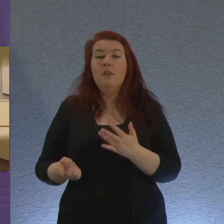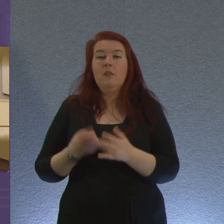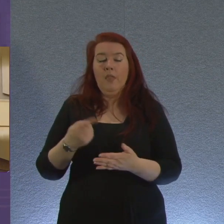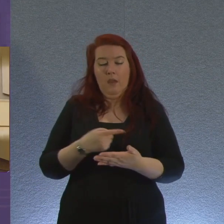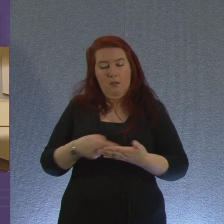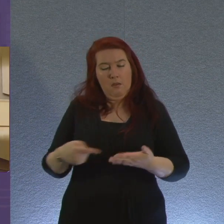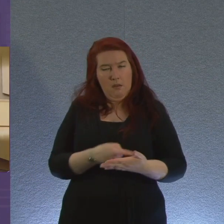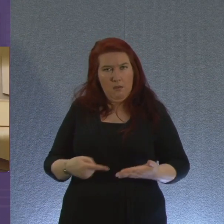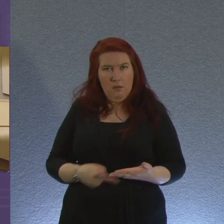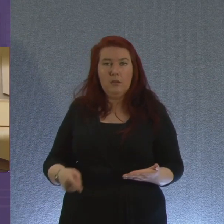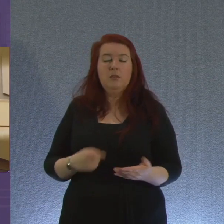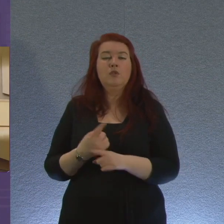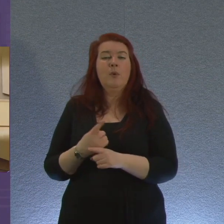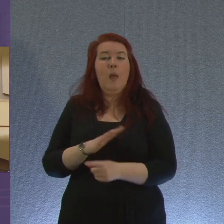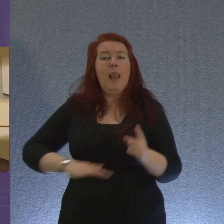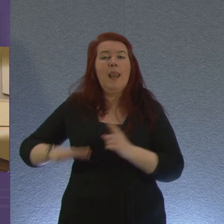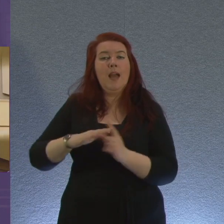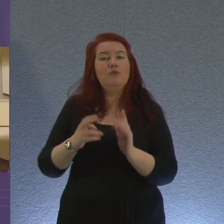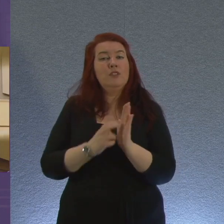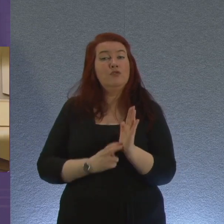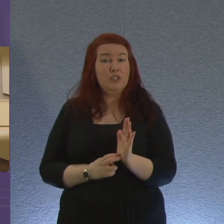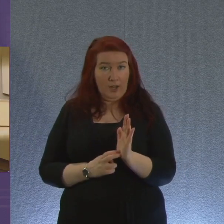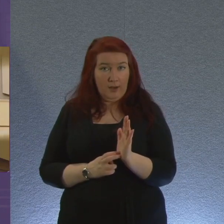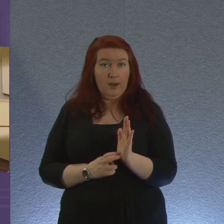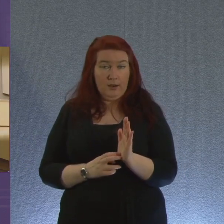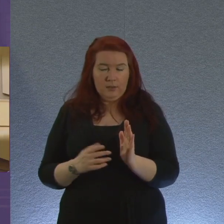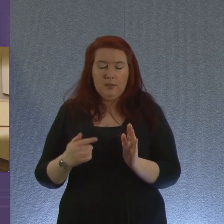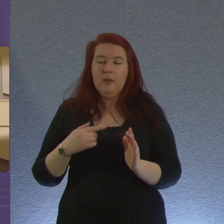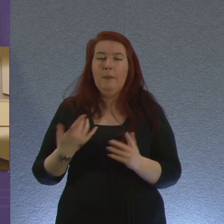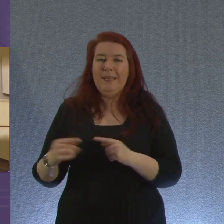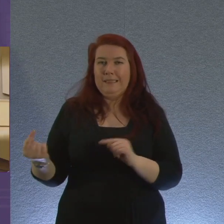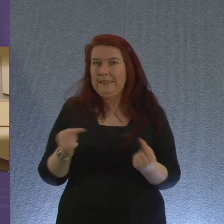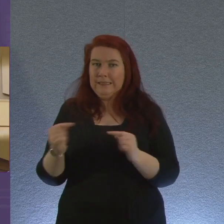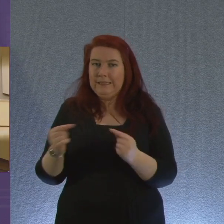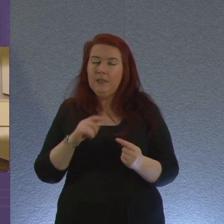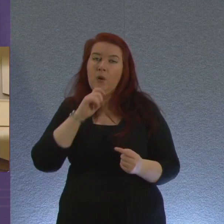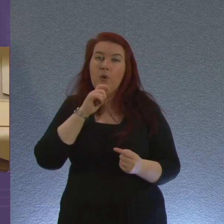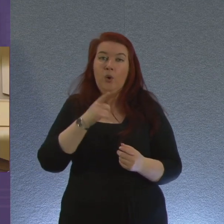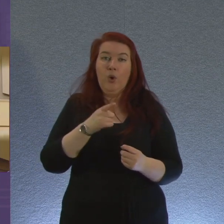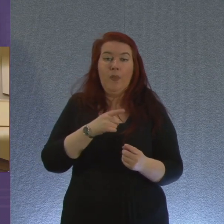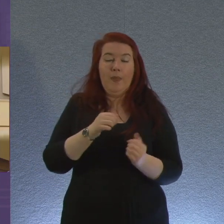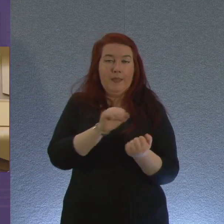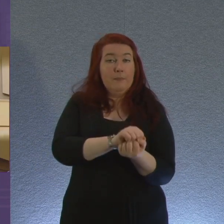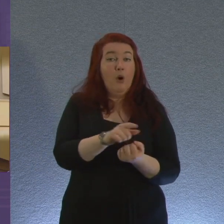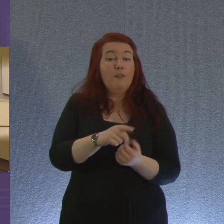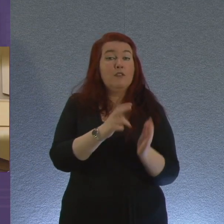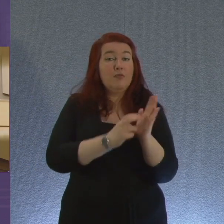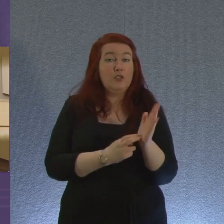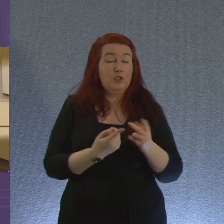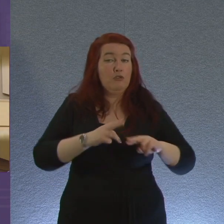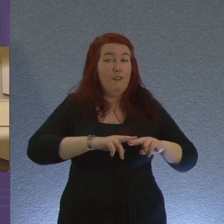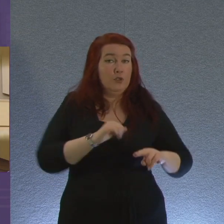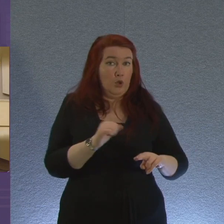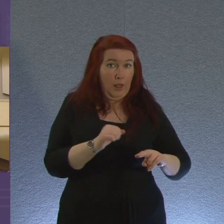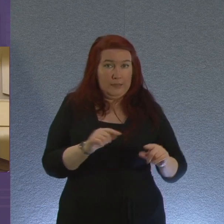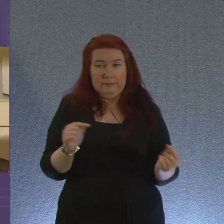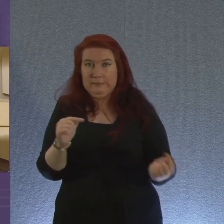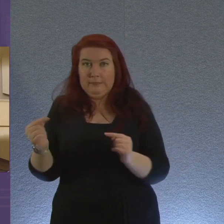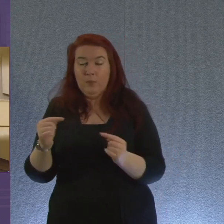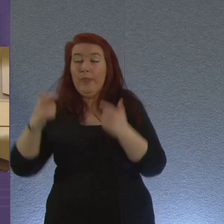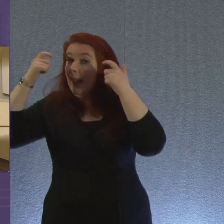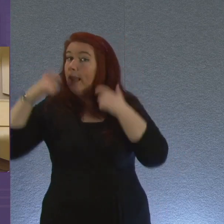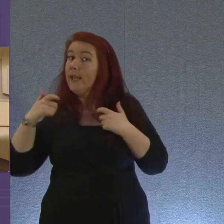on land registration. This has been the subject to intense debate between the Keeper of the Registers of Scotland and the legal profession